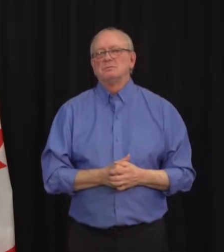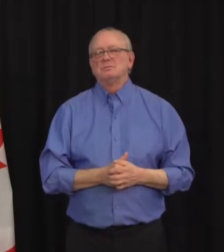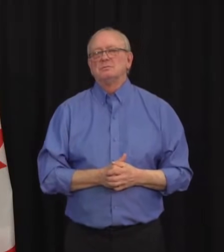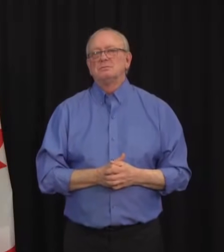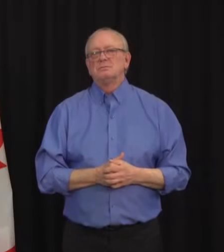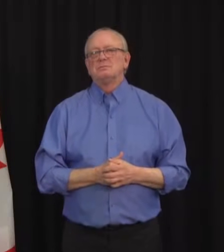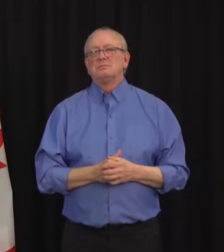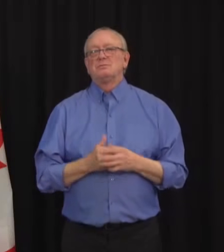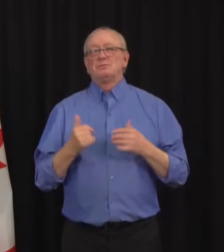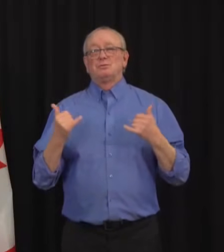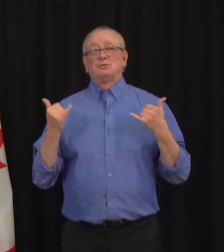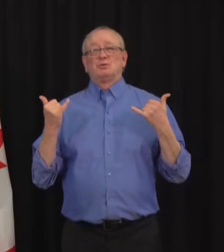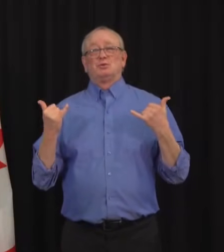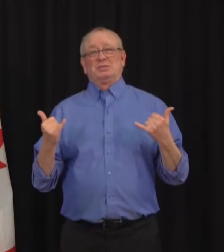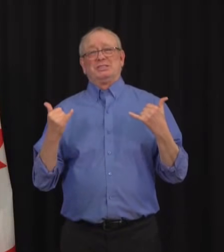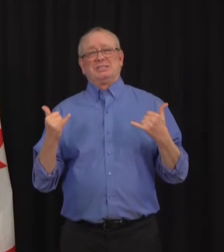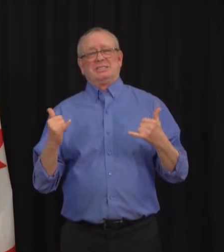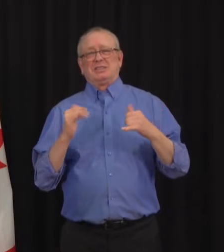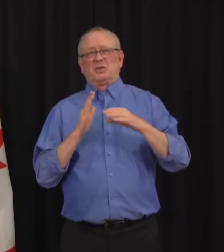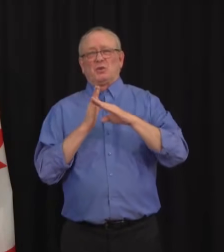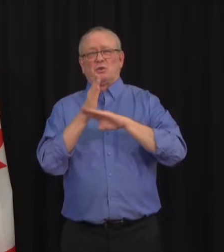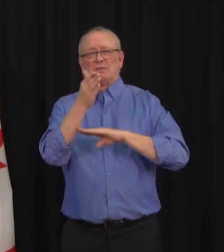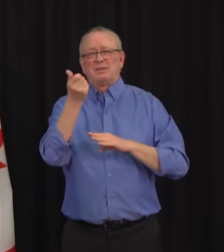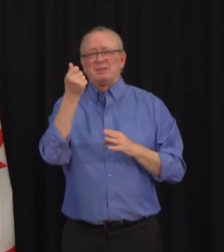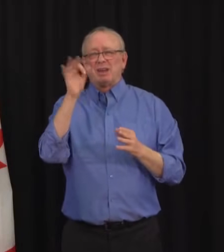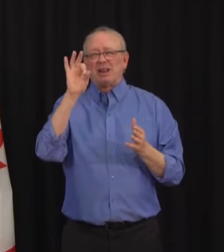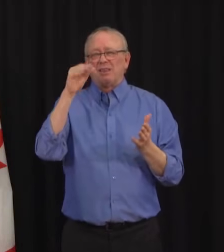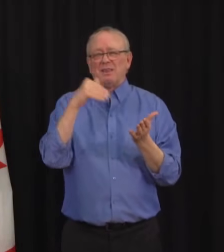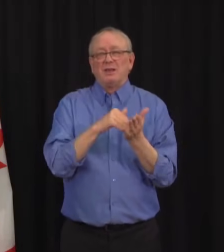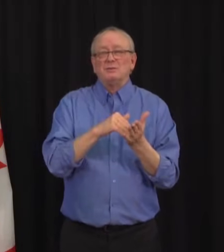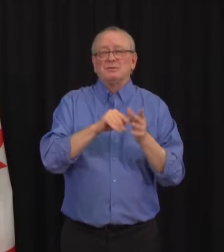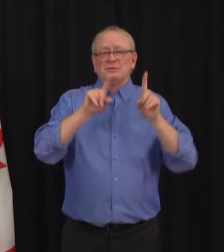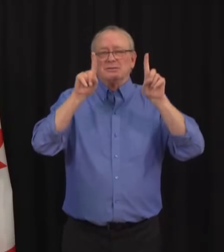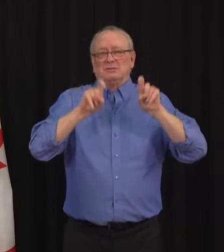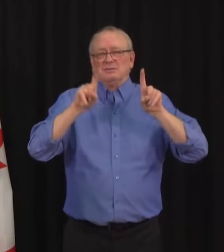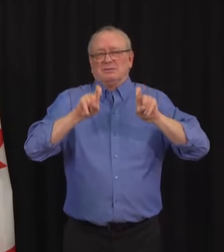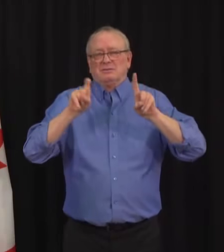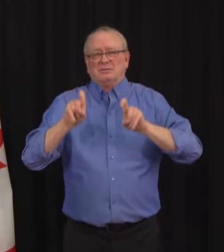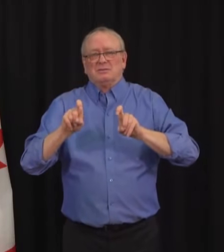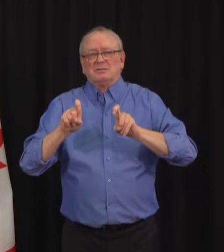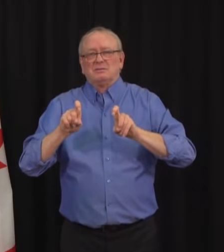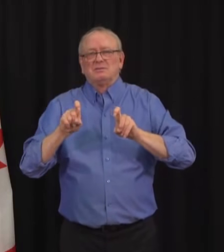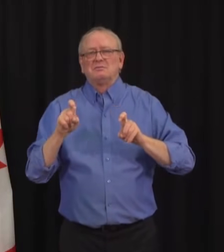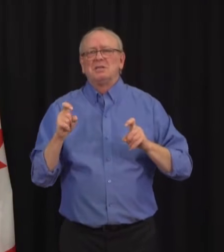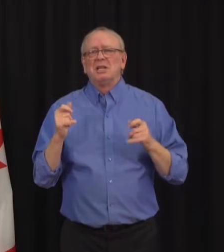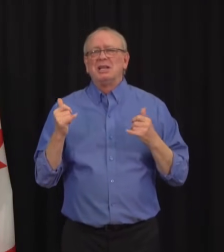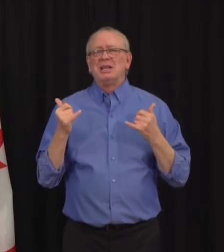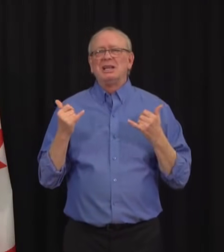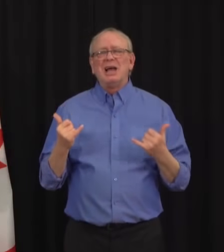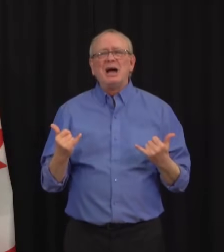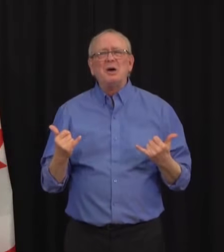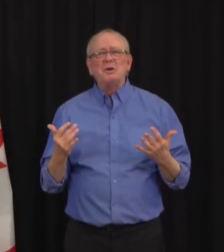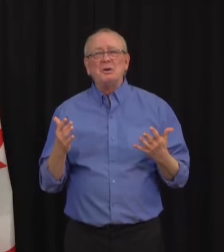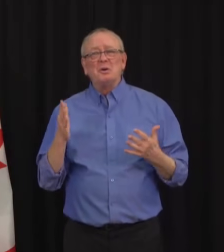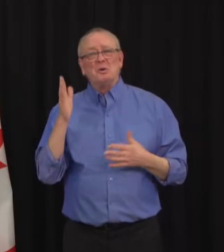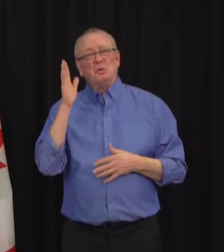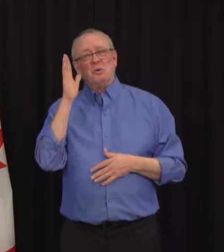tests were completed yesterday, so it got me wondering if there's any discussion around expanding test